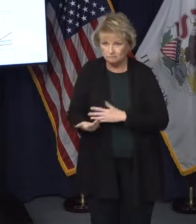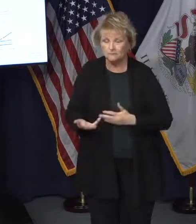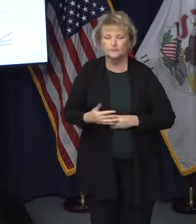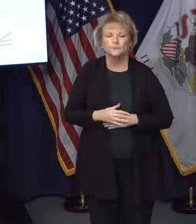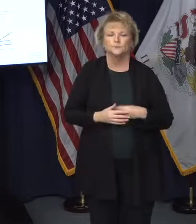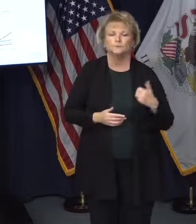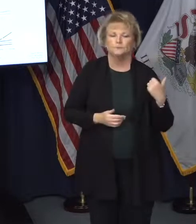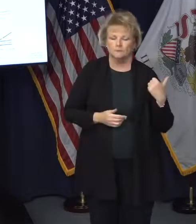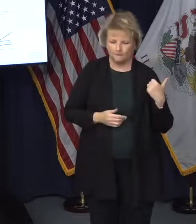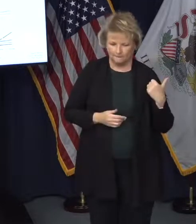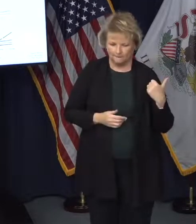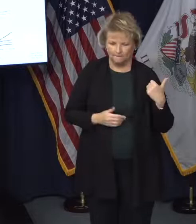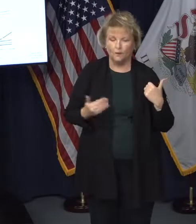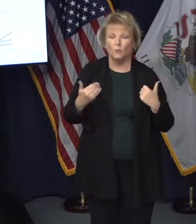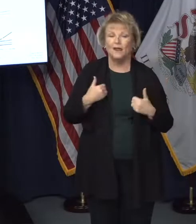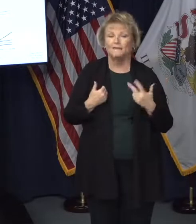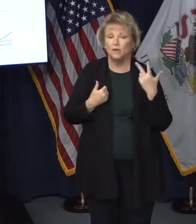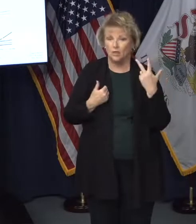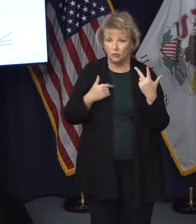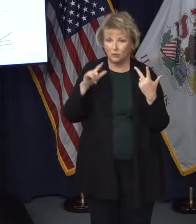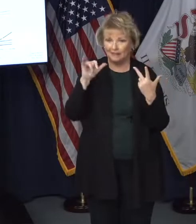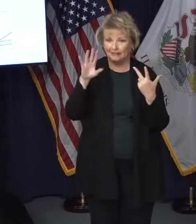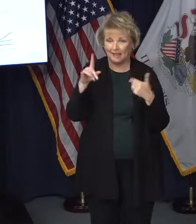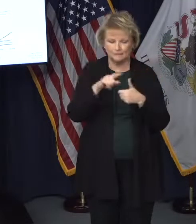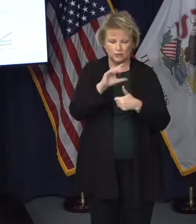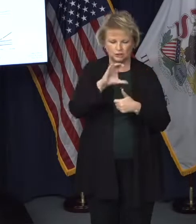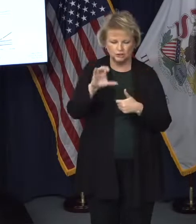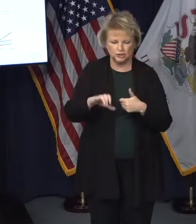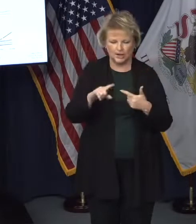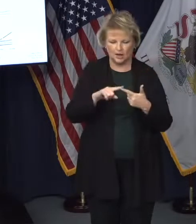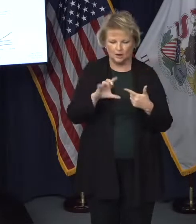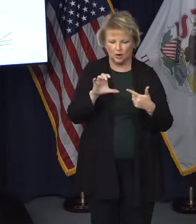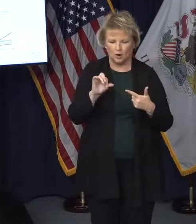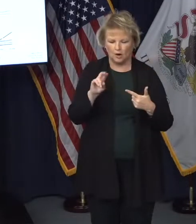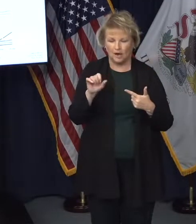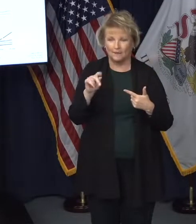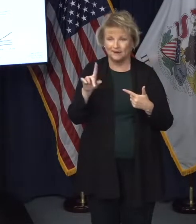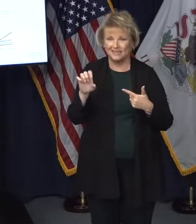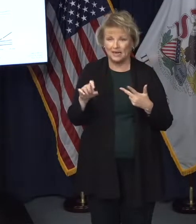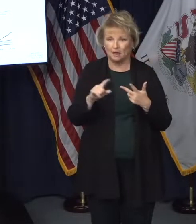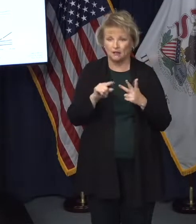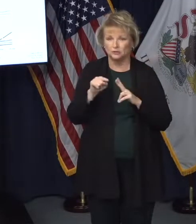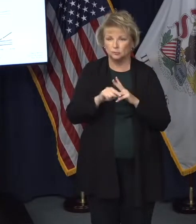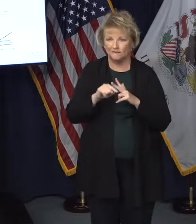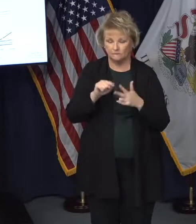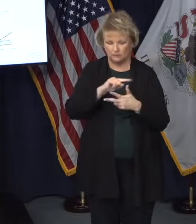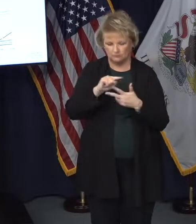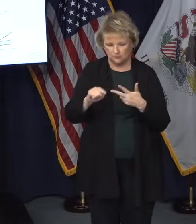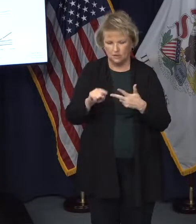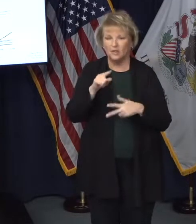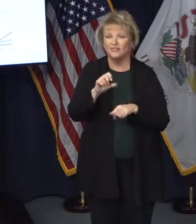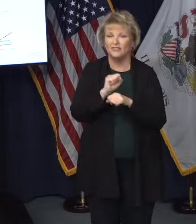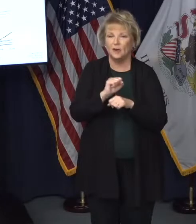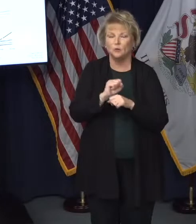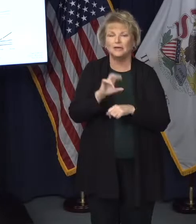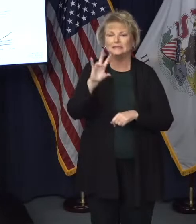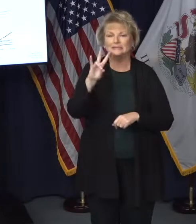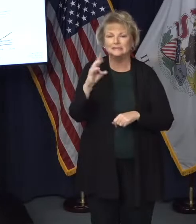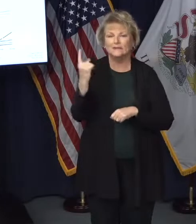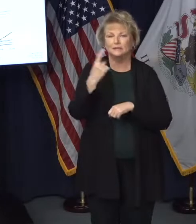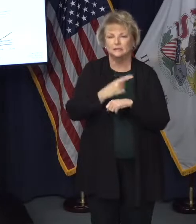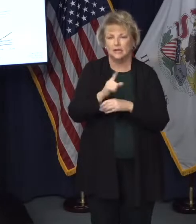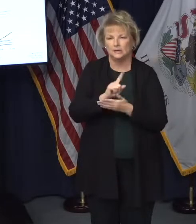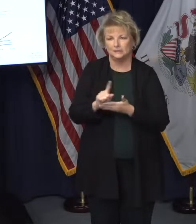So we have, we have 3 labs, Chicago, Carbondale, and Springfield. They're working 7 days a